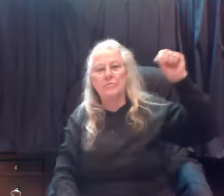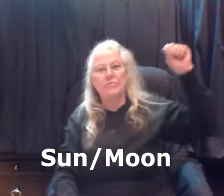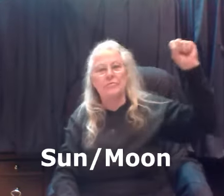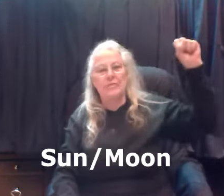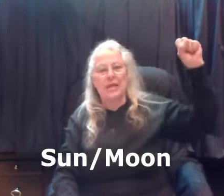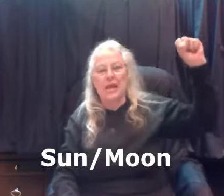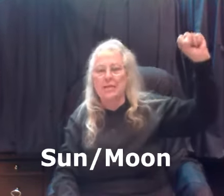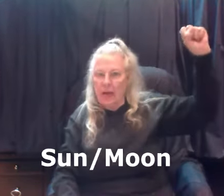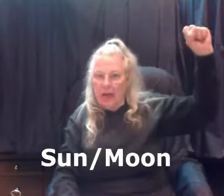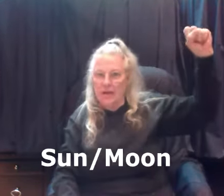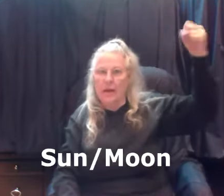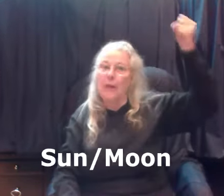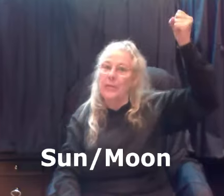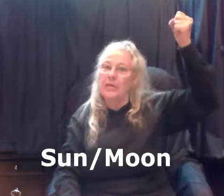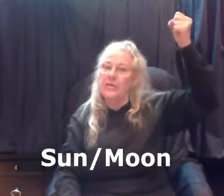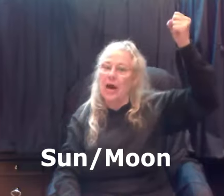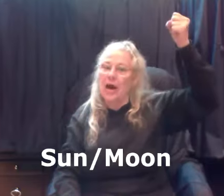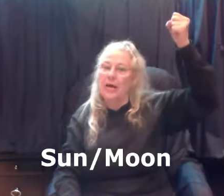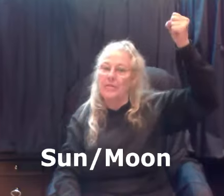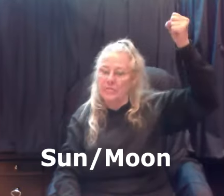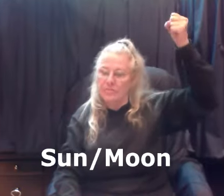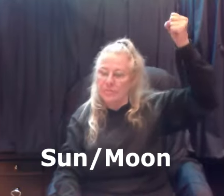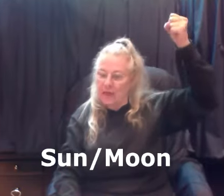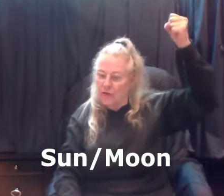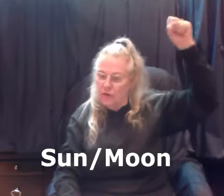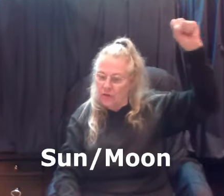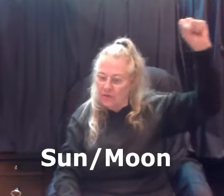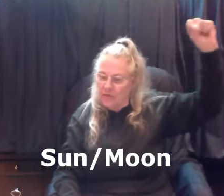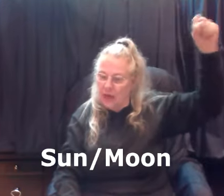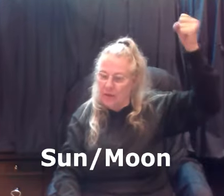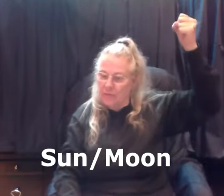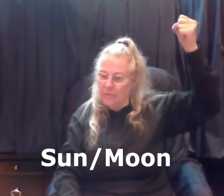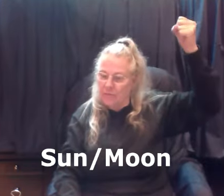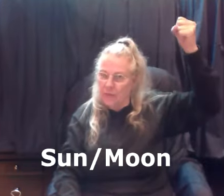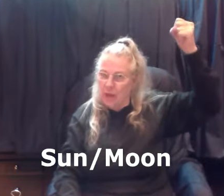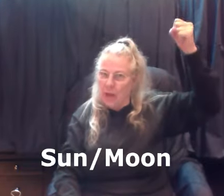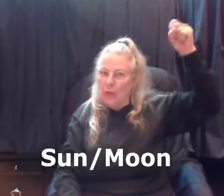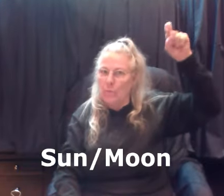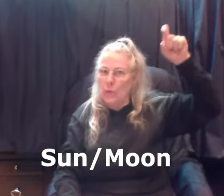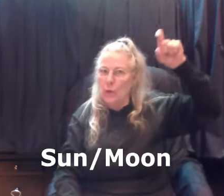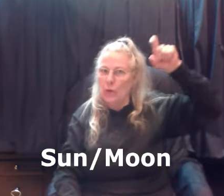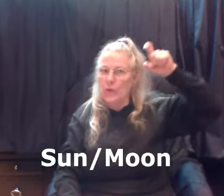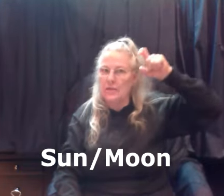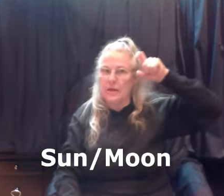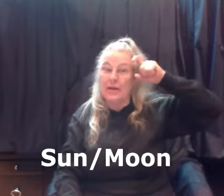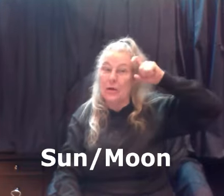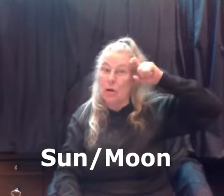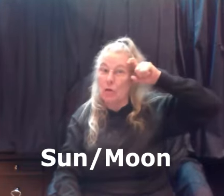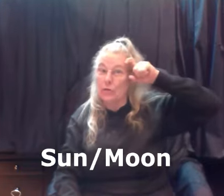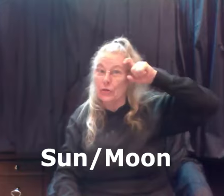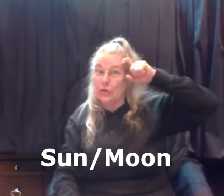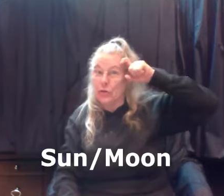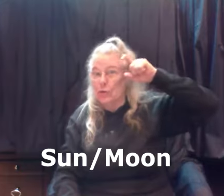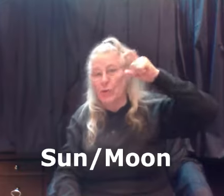The S hand. Up in the sky. That's your sun. Moon. Is a little closer. So you bring.